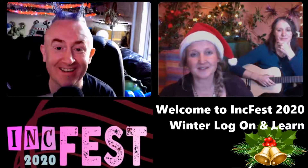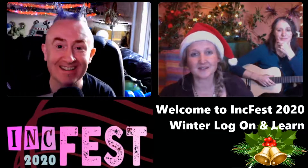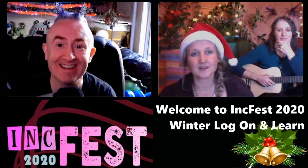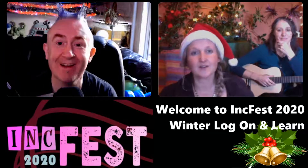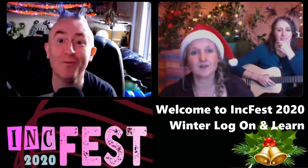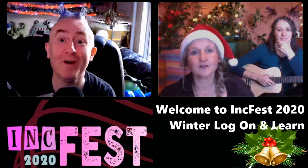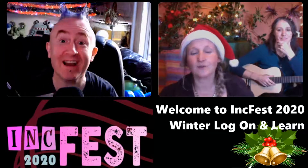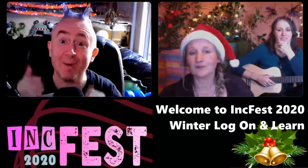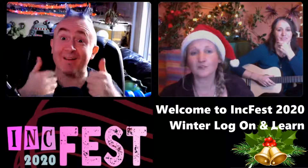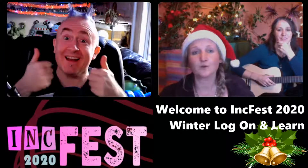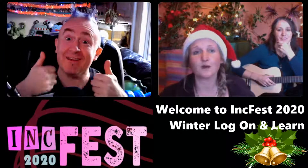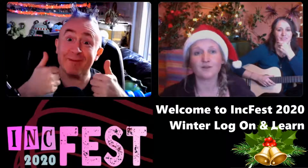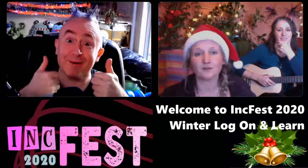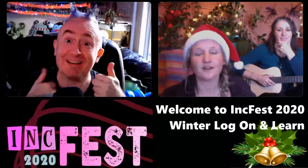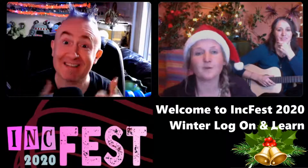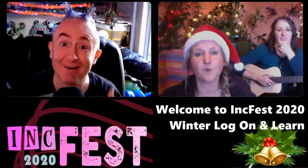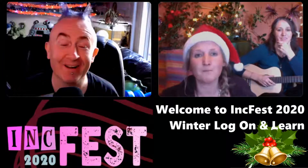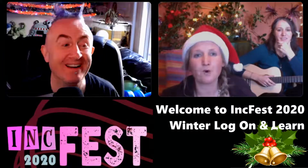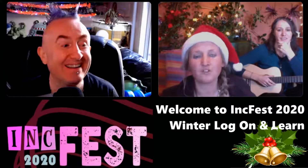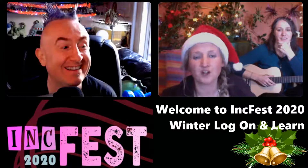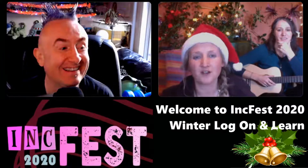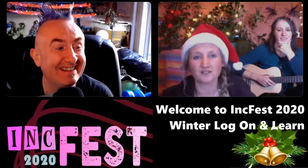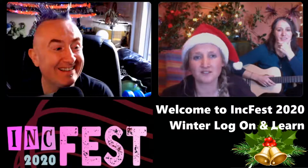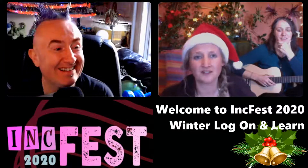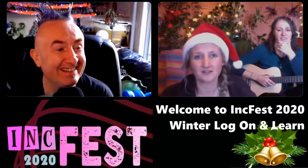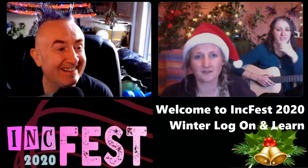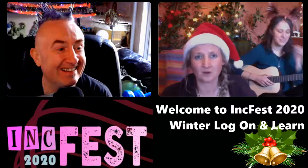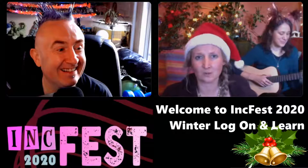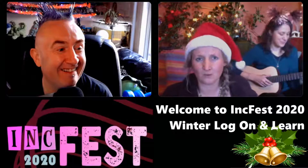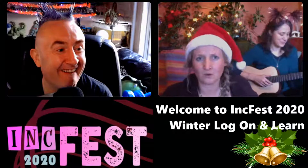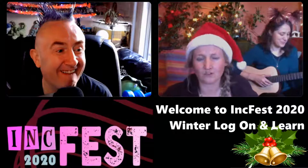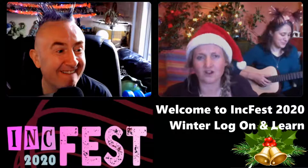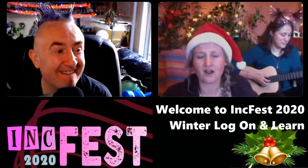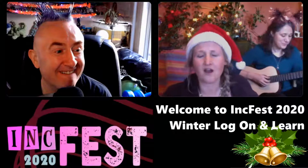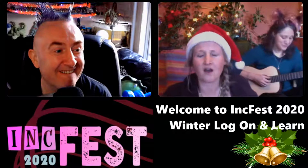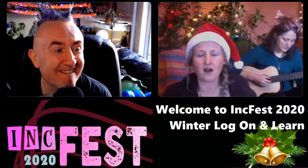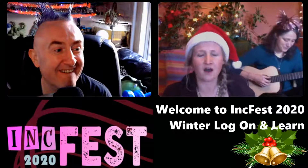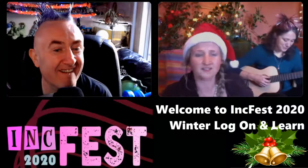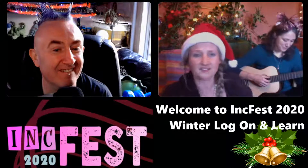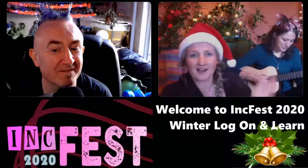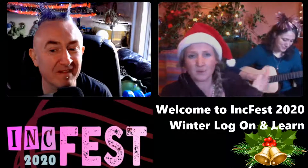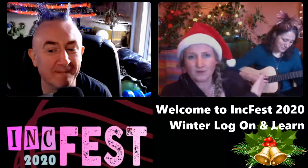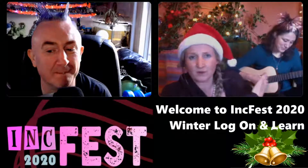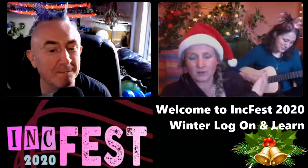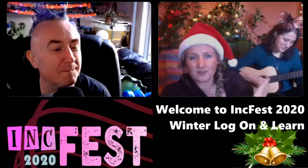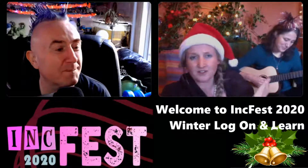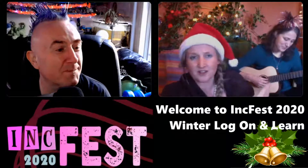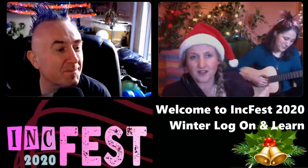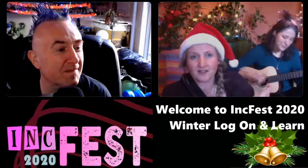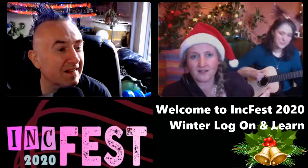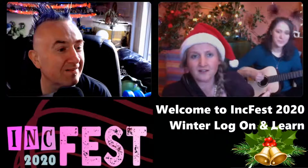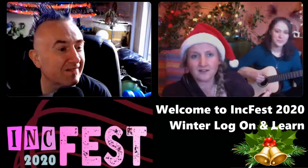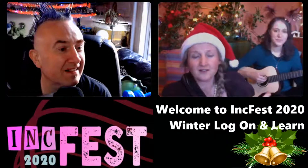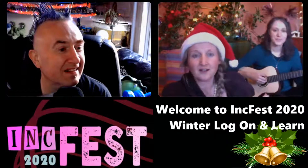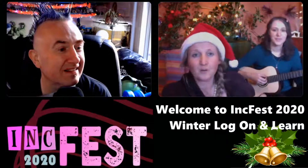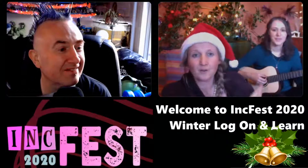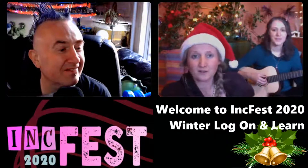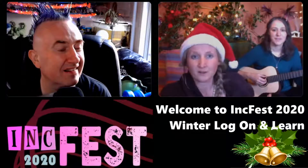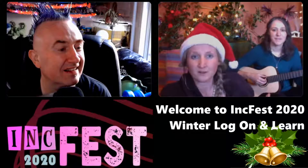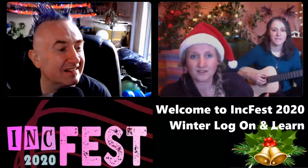honest. Really well done, everybody. You've got one more chance, Lee. You've got one more chance now. We've got the Misha here and we are using